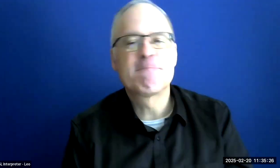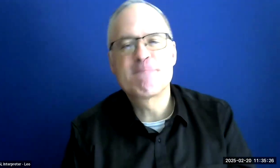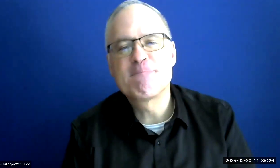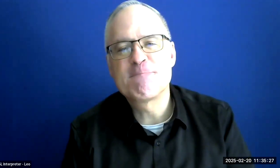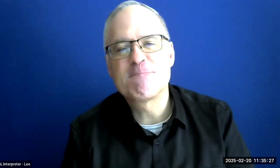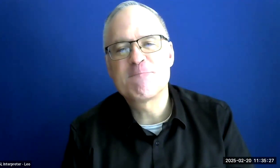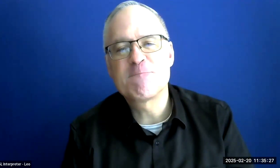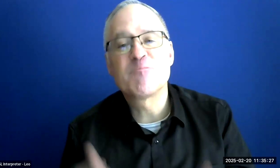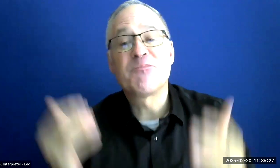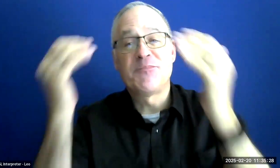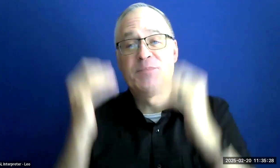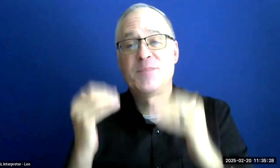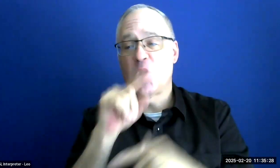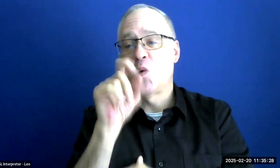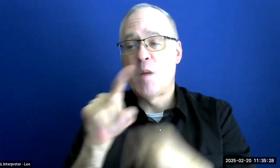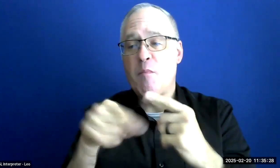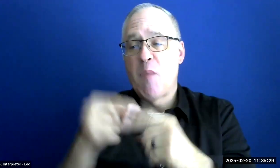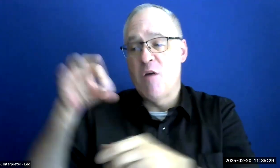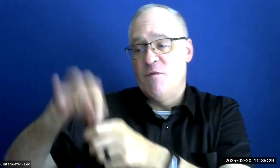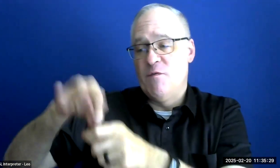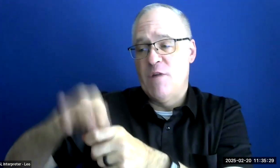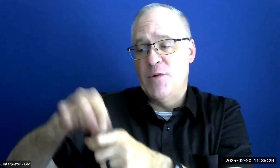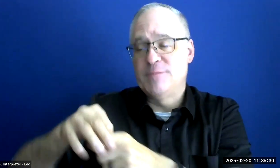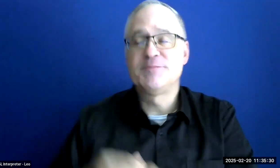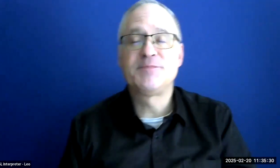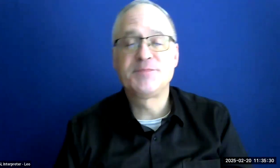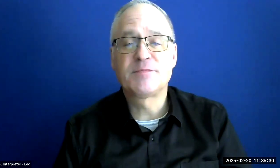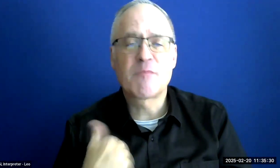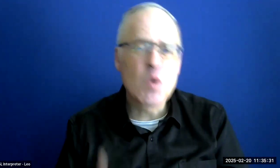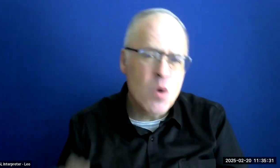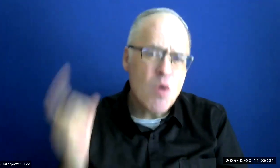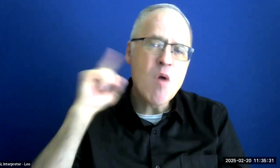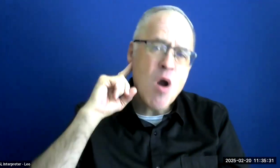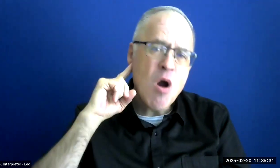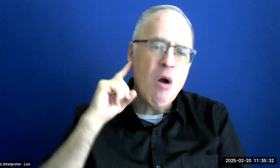Another question about voting. We've heard that in some annual conferences,